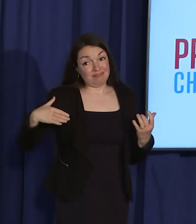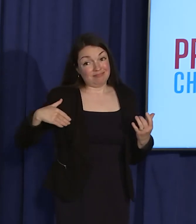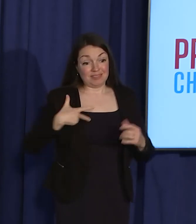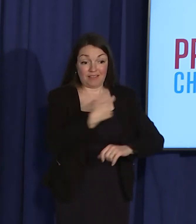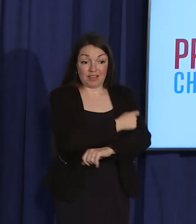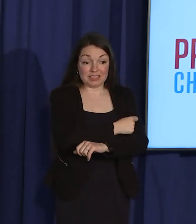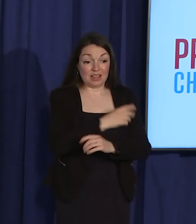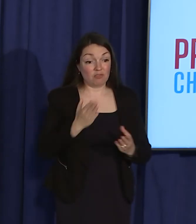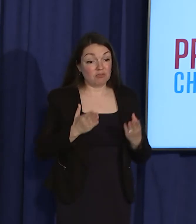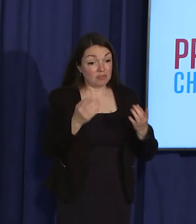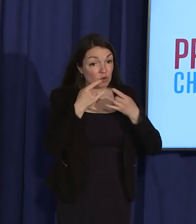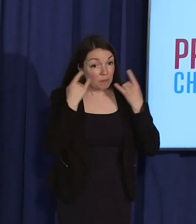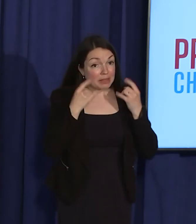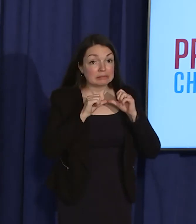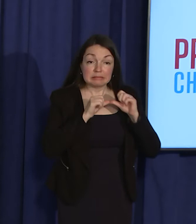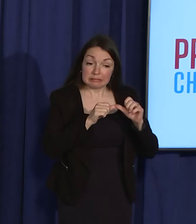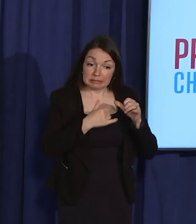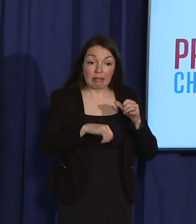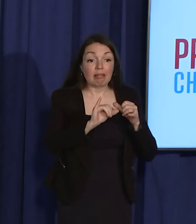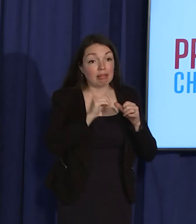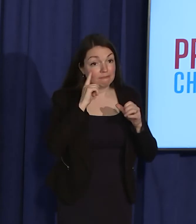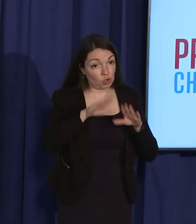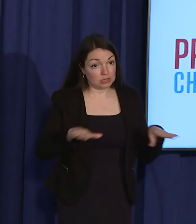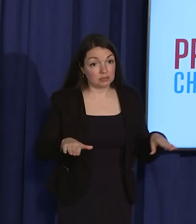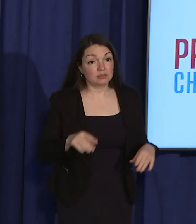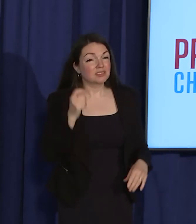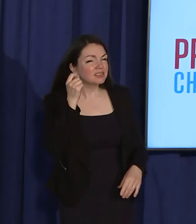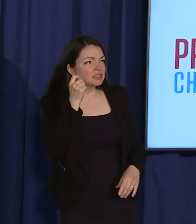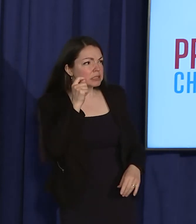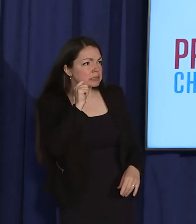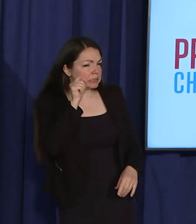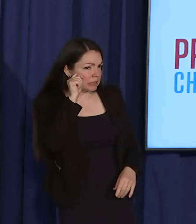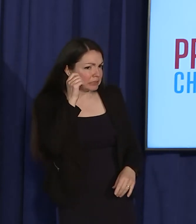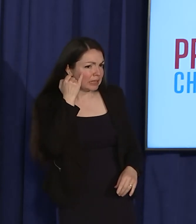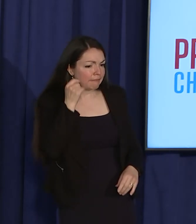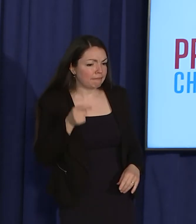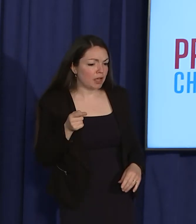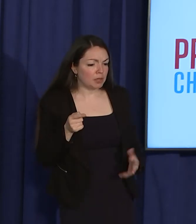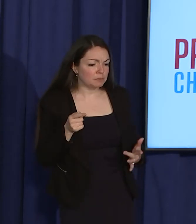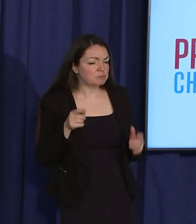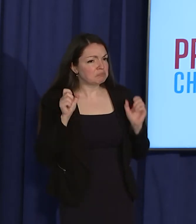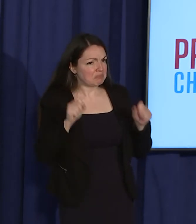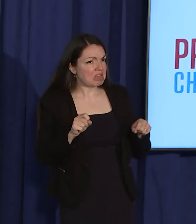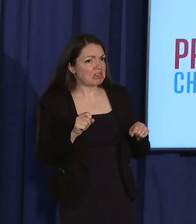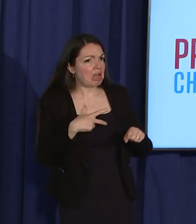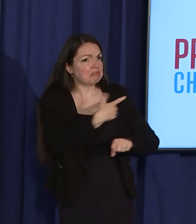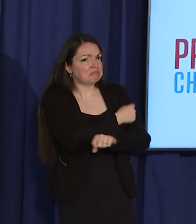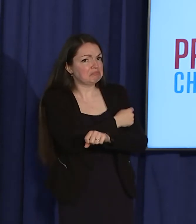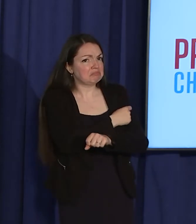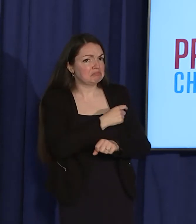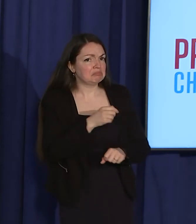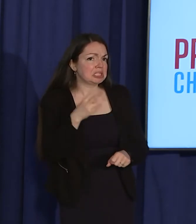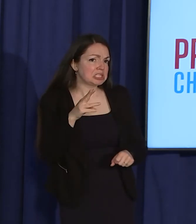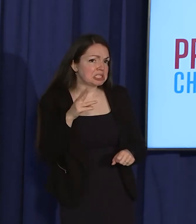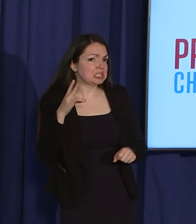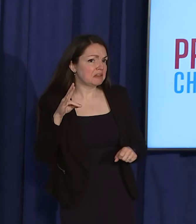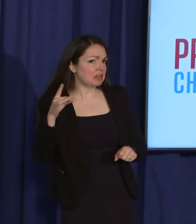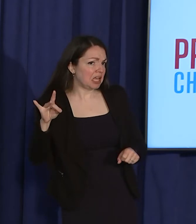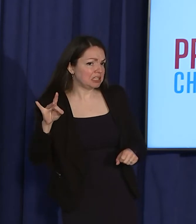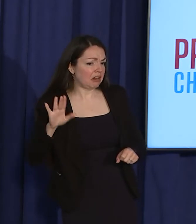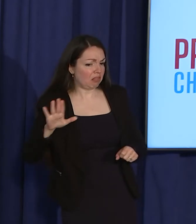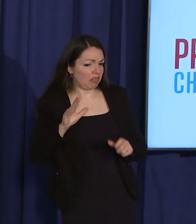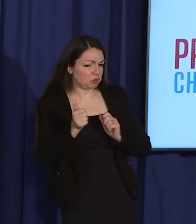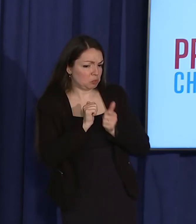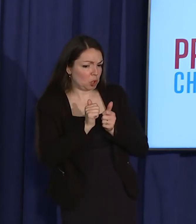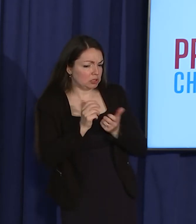recommendation for masks would remain in place for them. What about like teenagers, though? I mean, if they're old enough to get vaccinated, how might this impact those sports? And then if you could